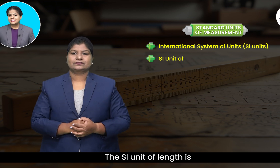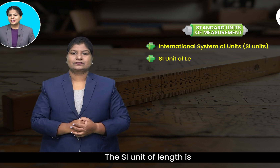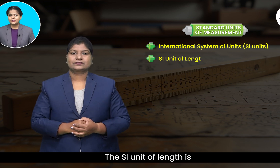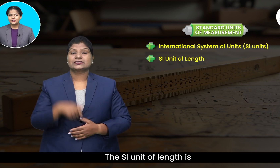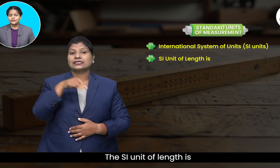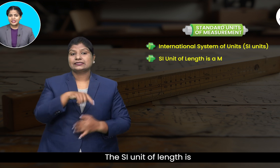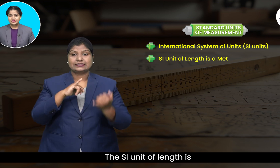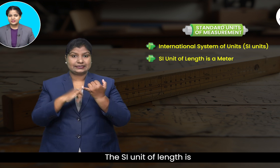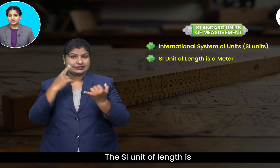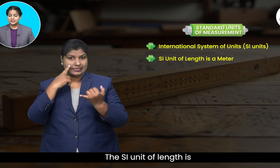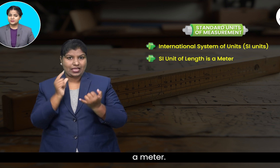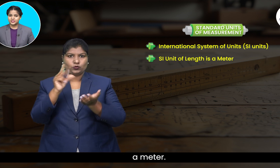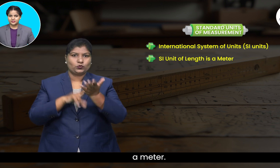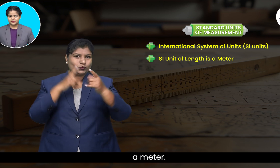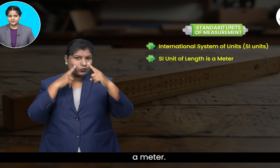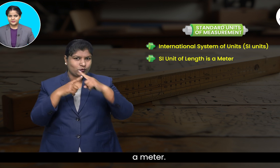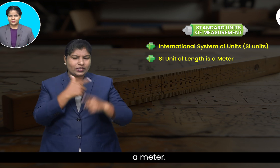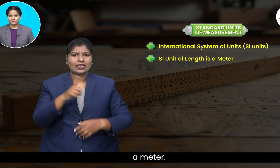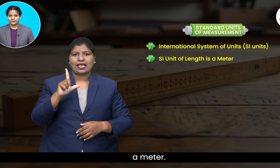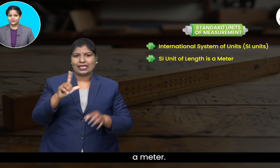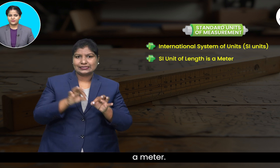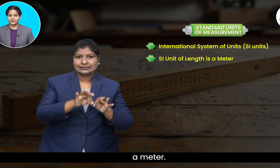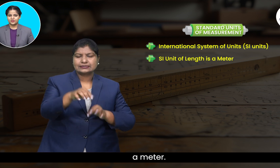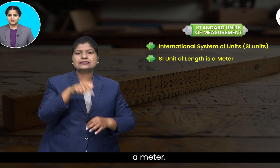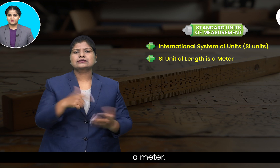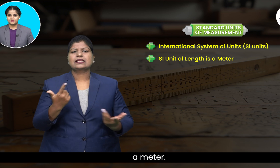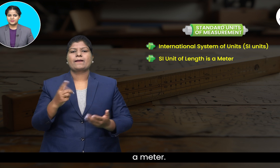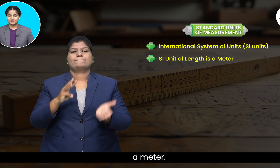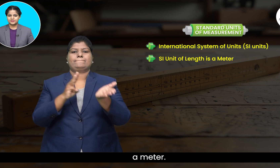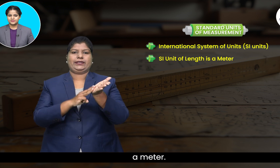The SI unit of length is a meter.